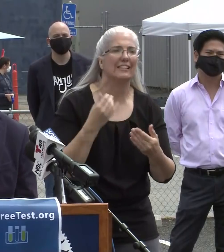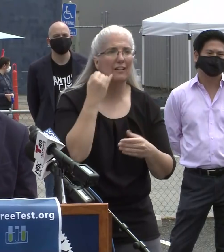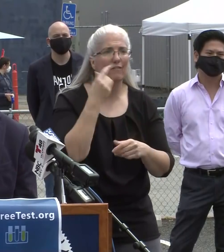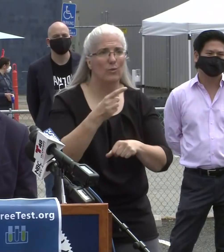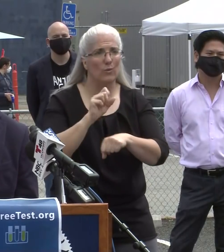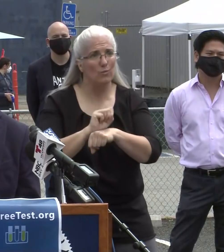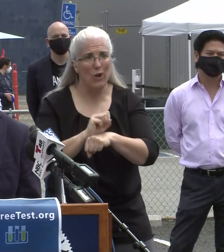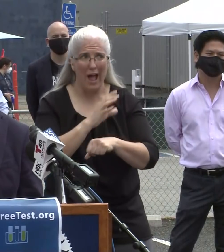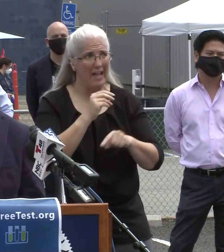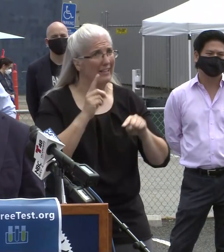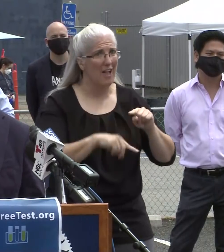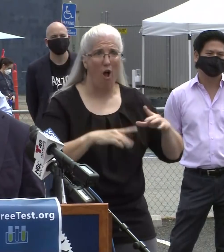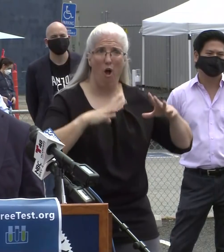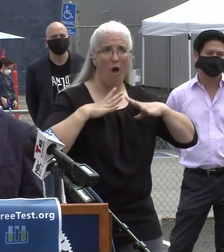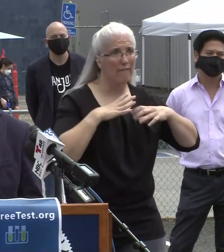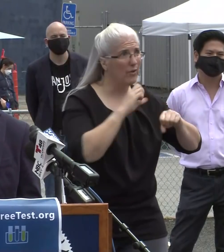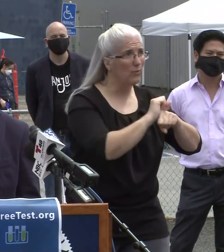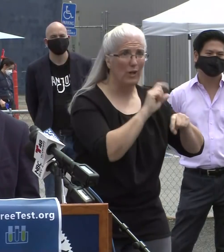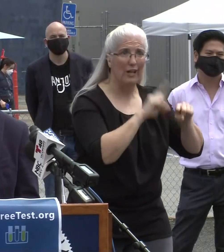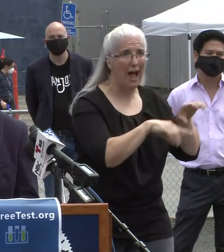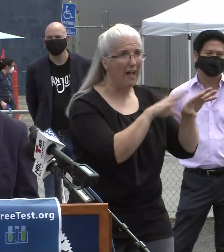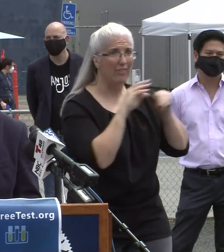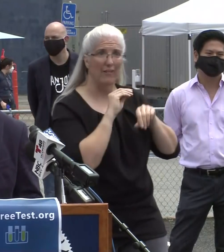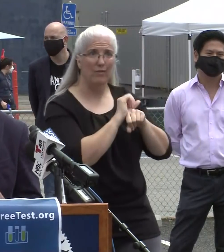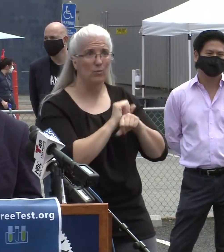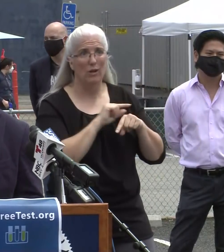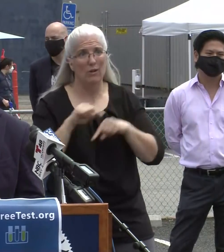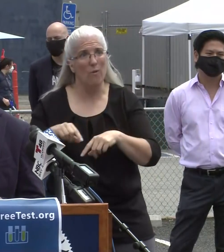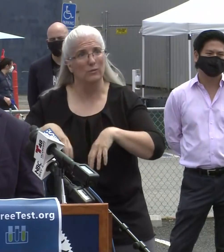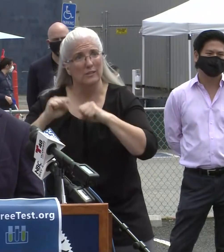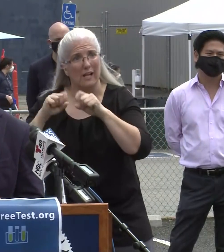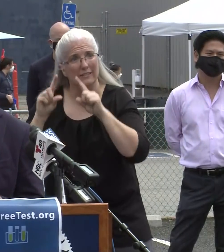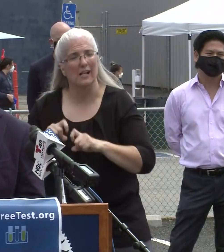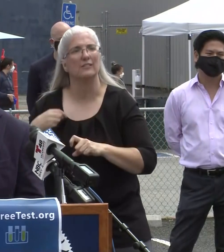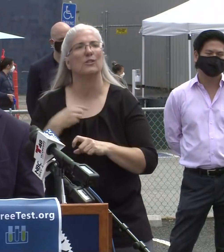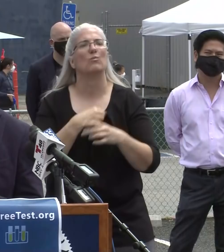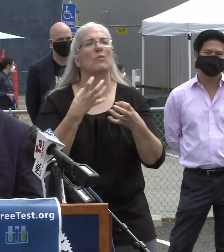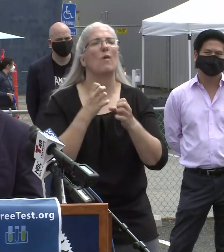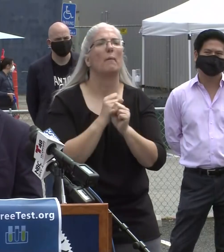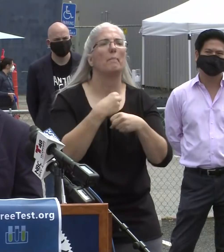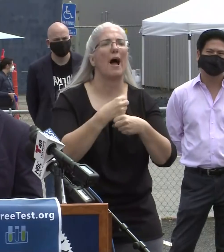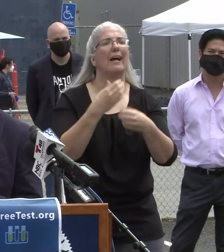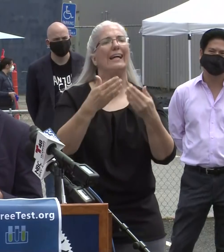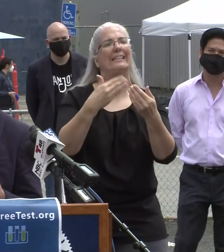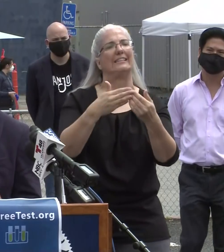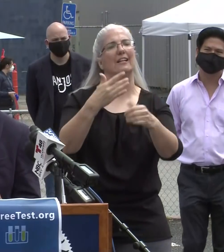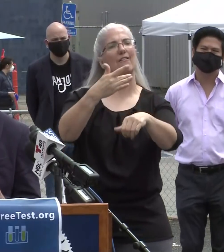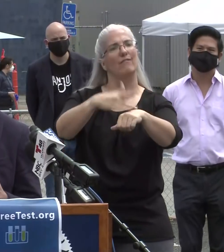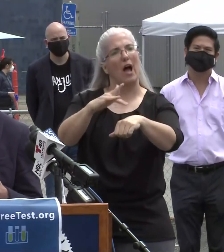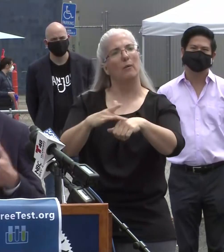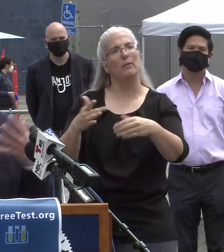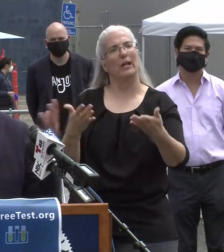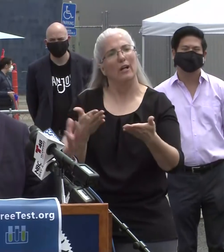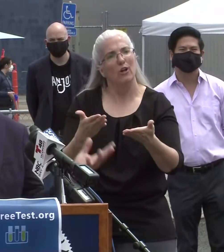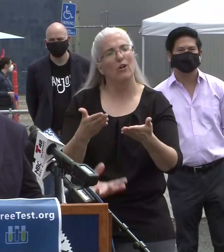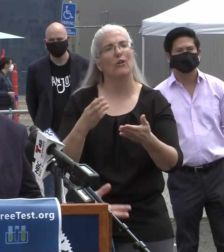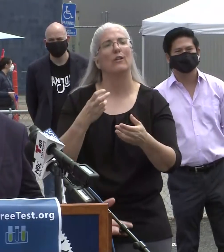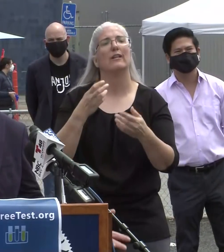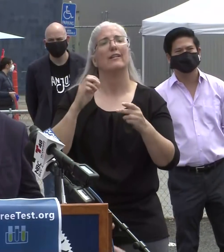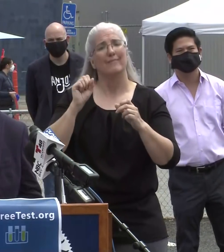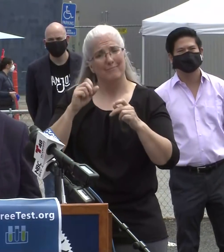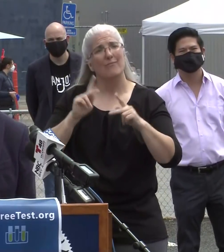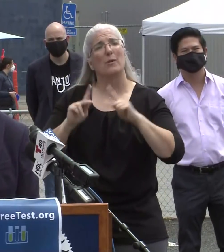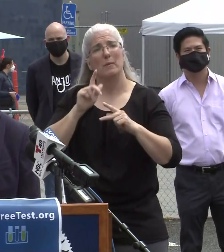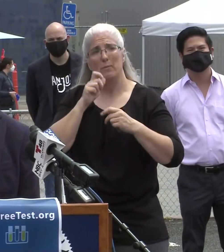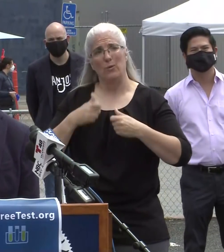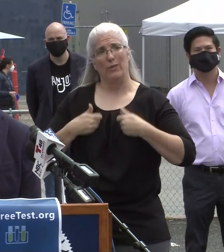to go be tested. So we want to make it easy and available close by. But yes, people that are living in certain areas at East San Jose are certainly